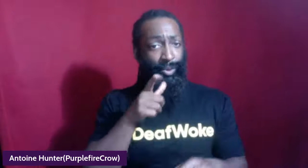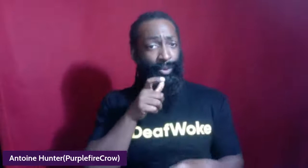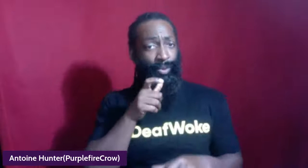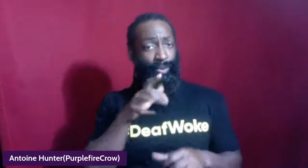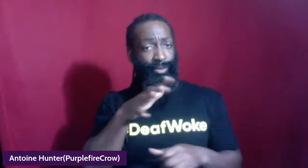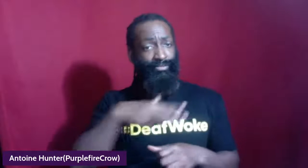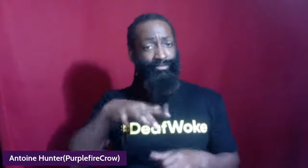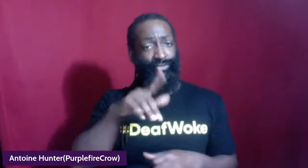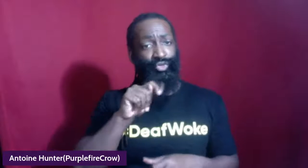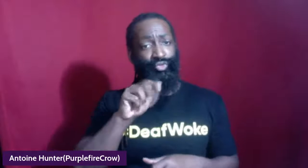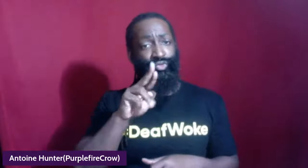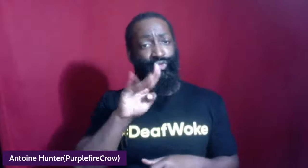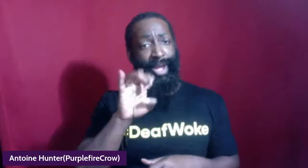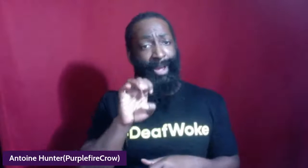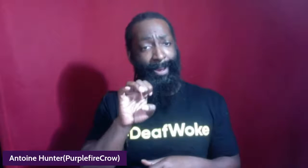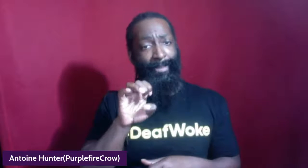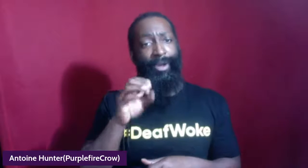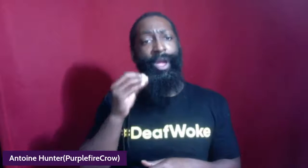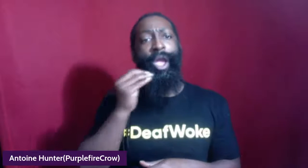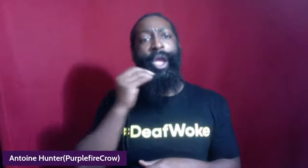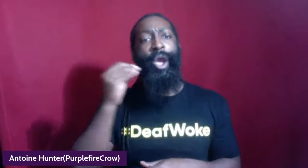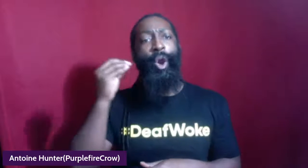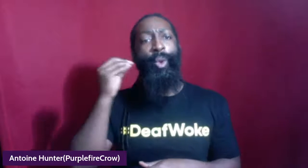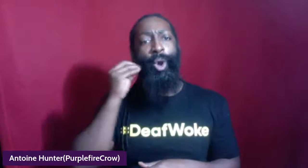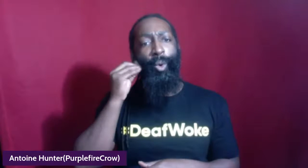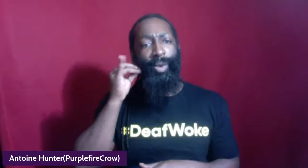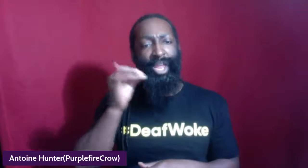before people colonized. So